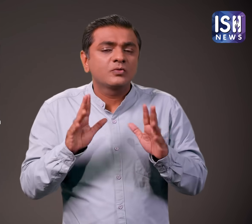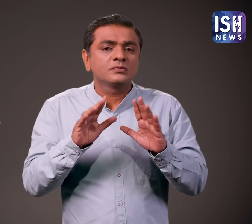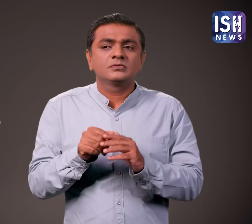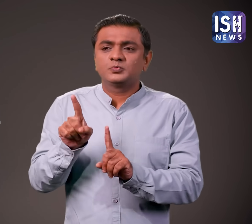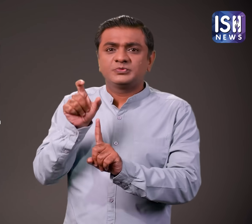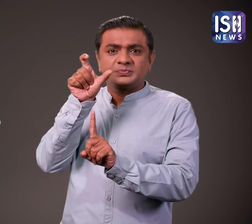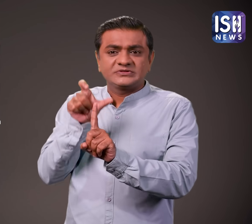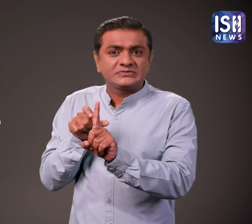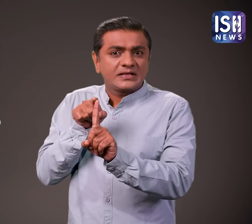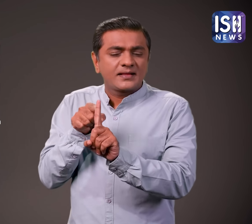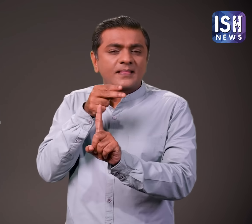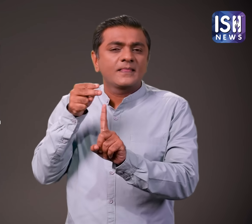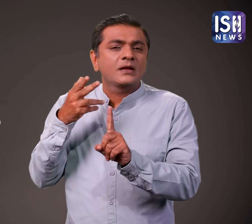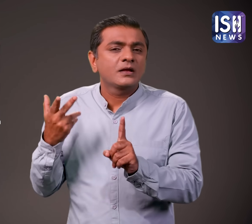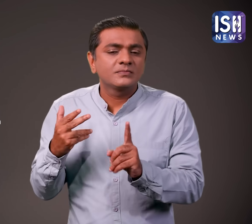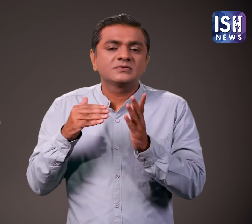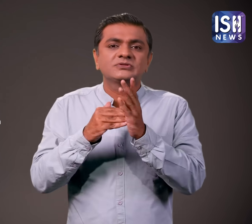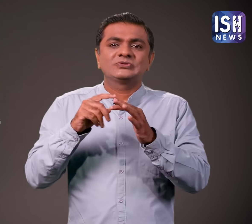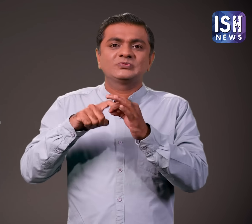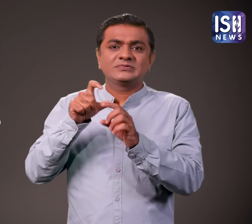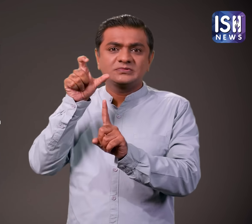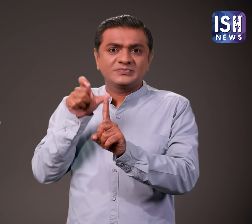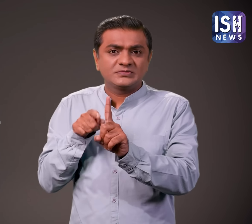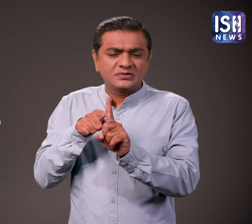Dr. Zhang Chifeng is the main scientist who's an expert.